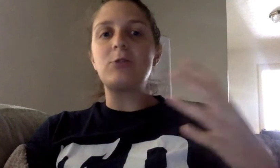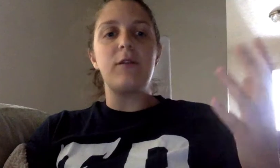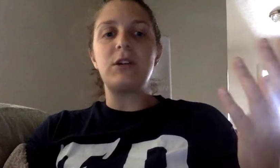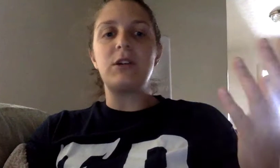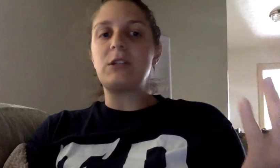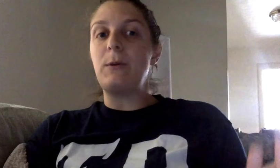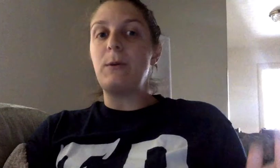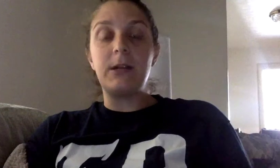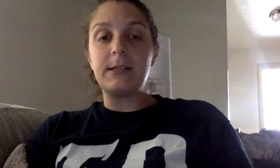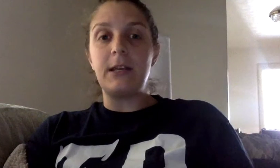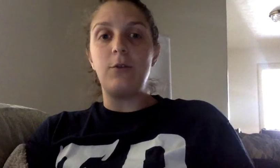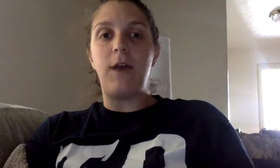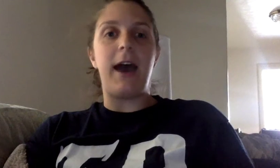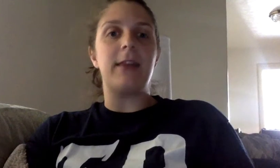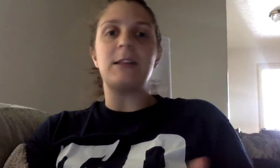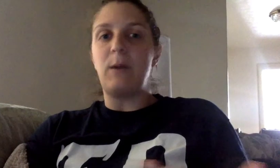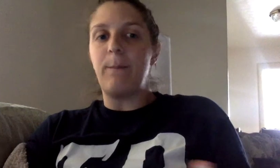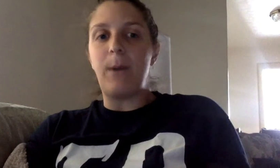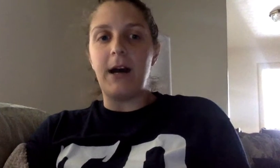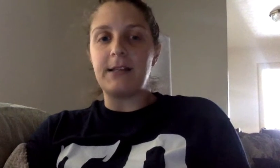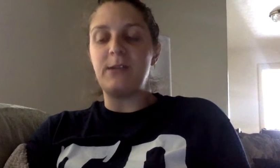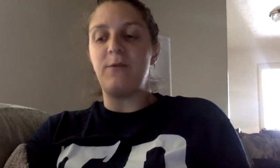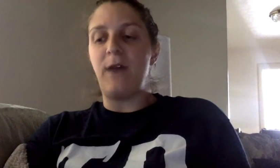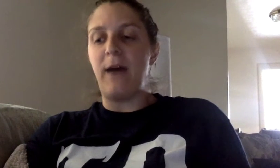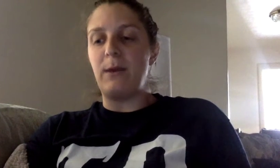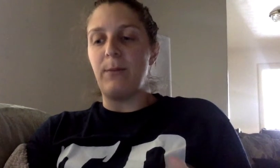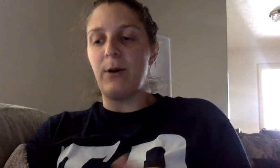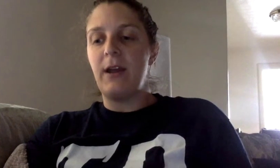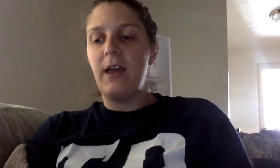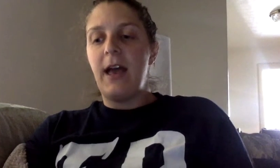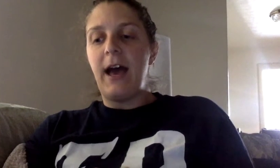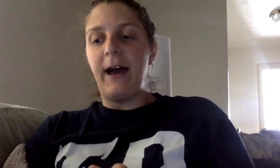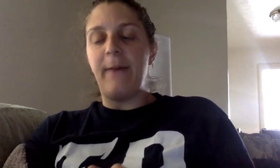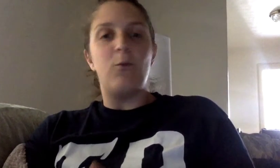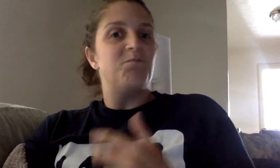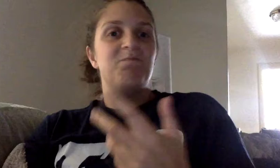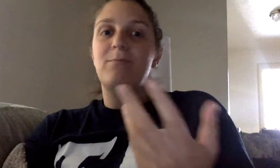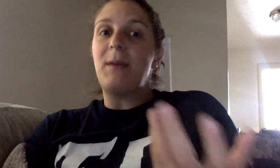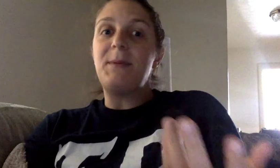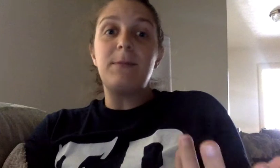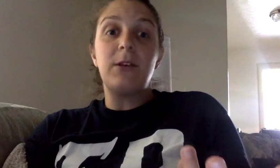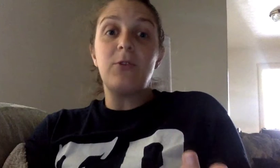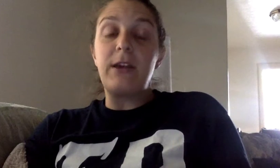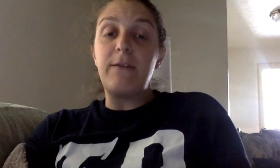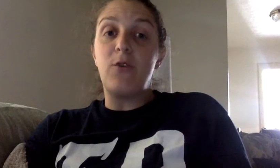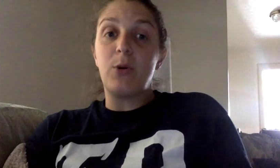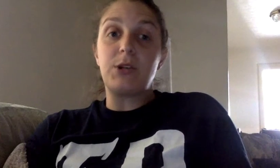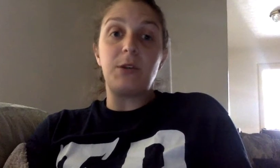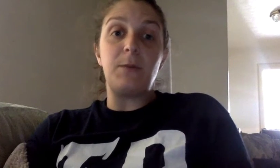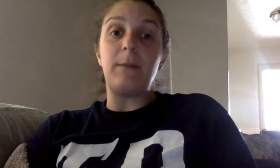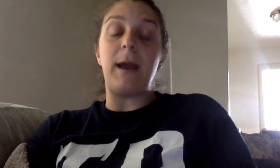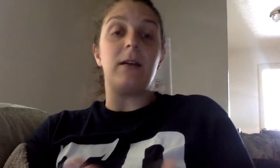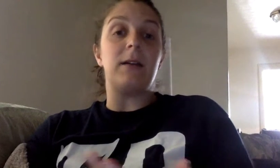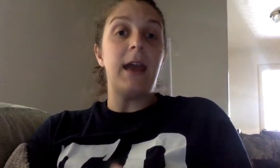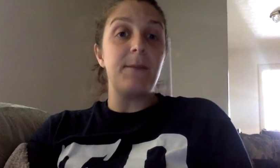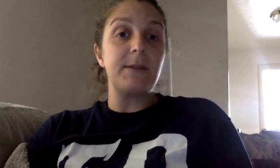of experience that you've had that's been positive at Beamer. Maybe something that you're looking forward to being back on campus